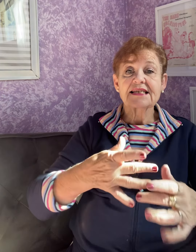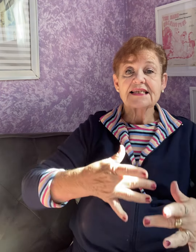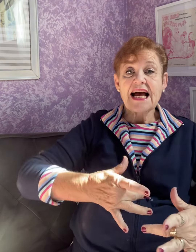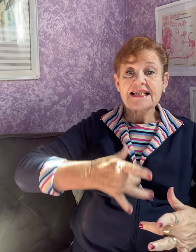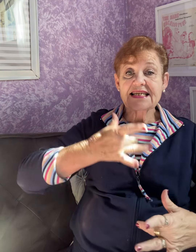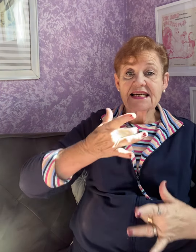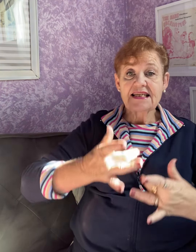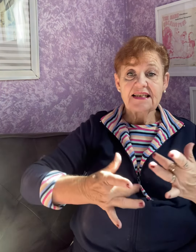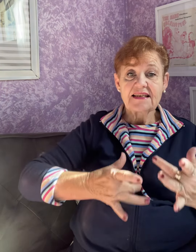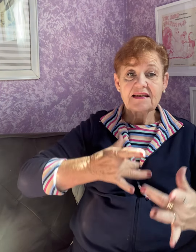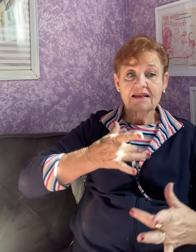excited,